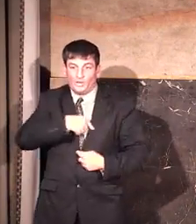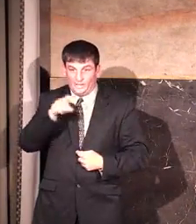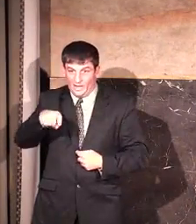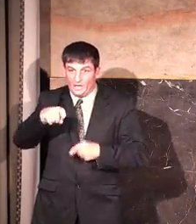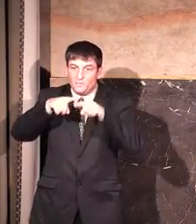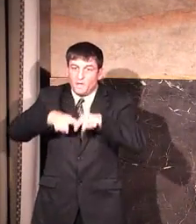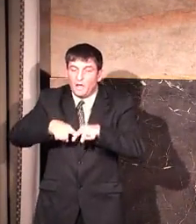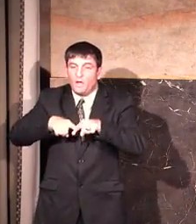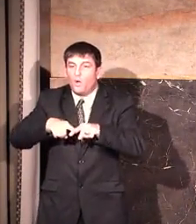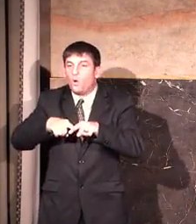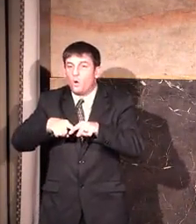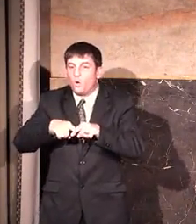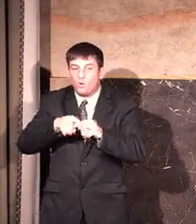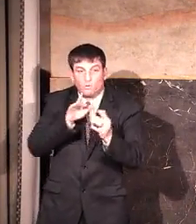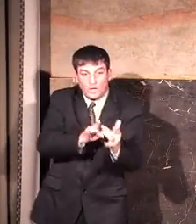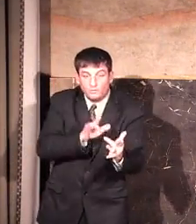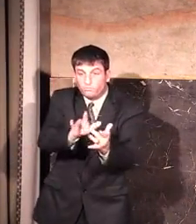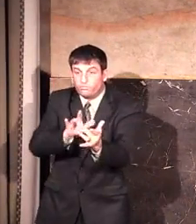to folks.